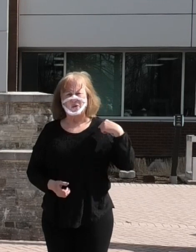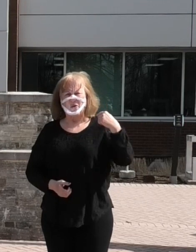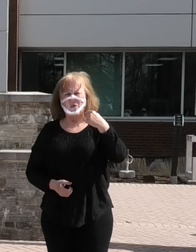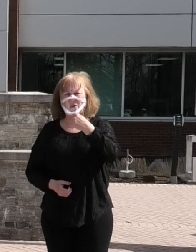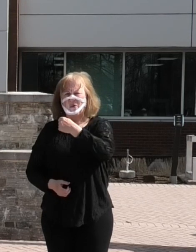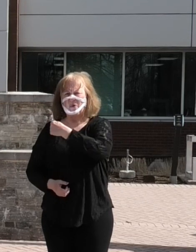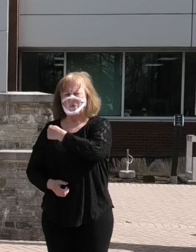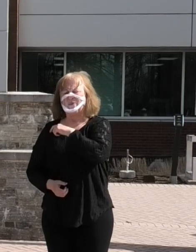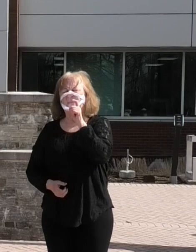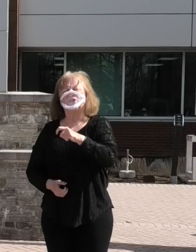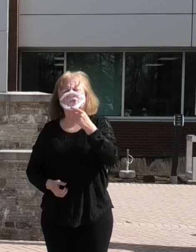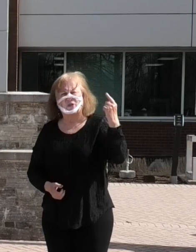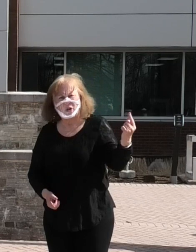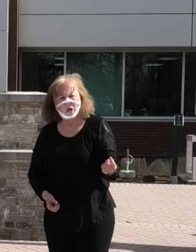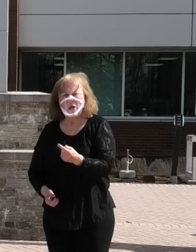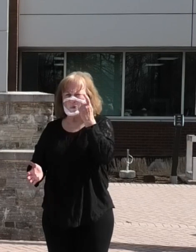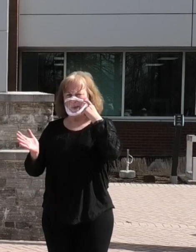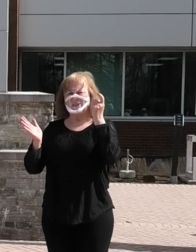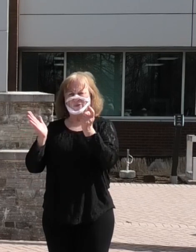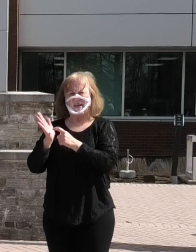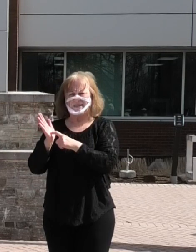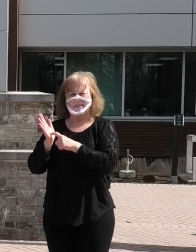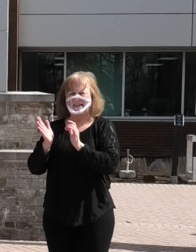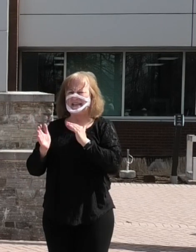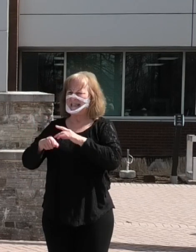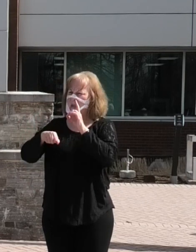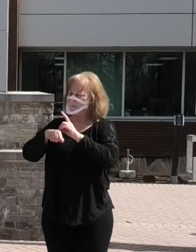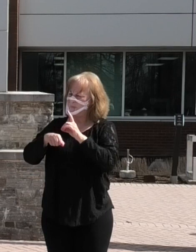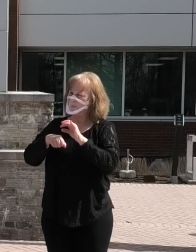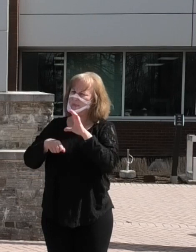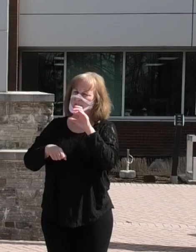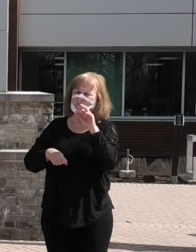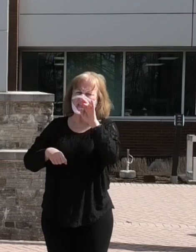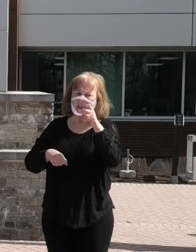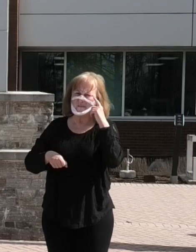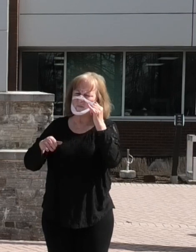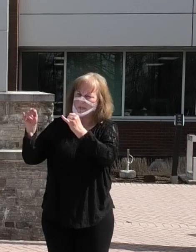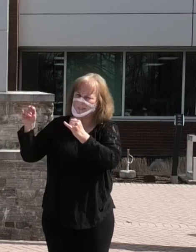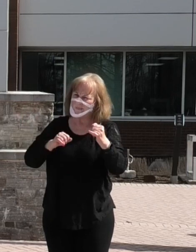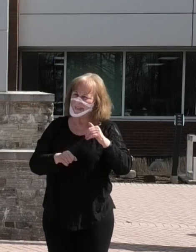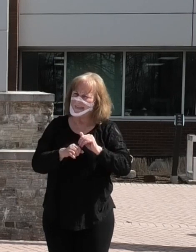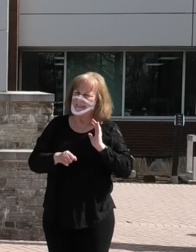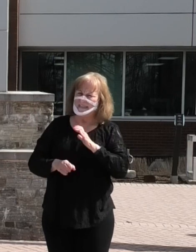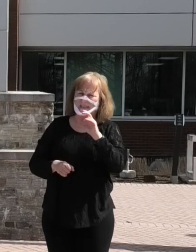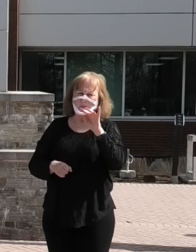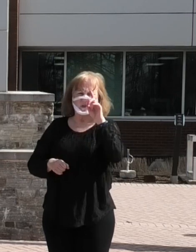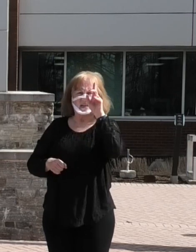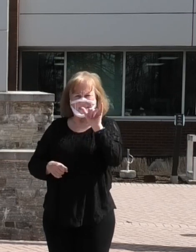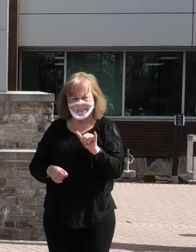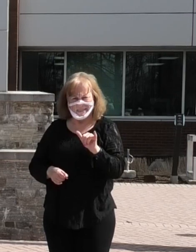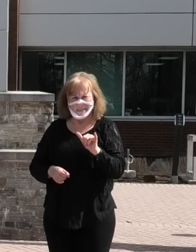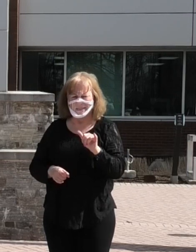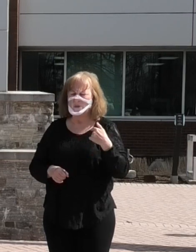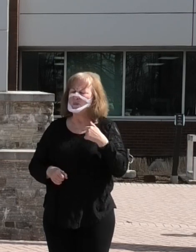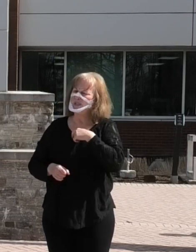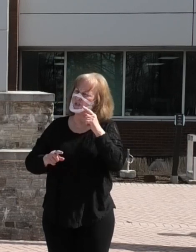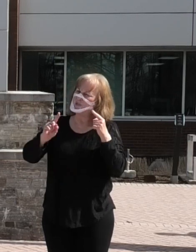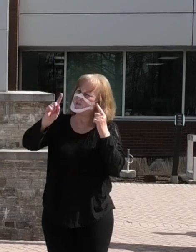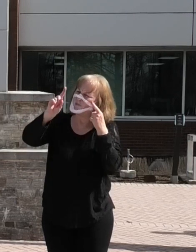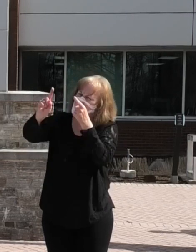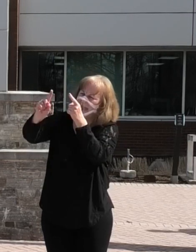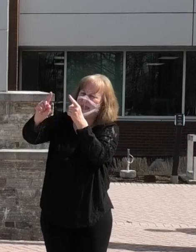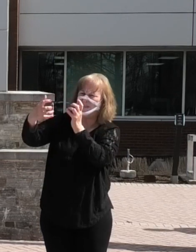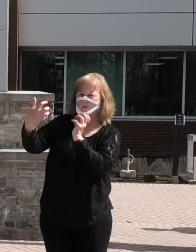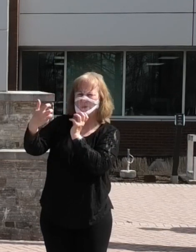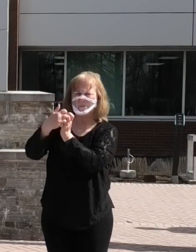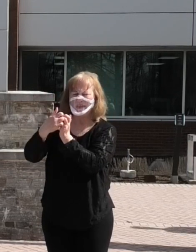We should always recognize our duty of care for individuals in our custody and strive to meet